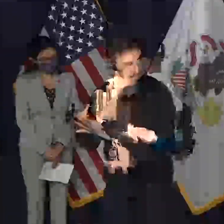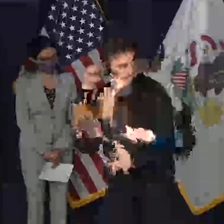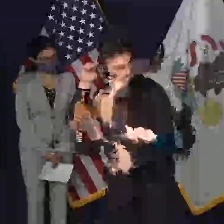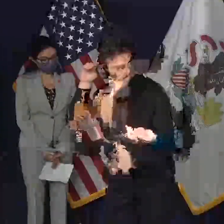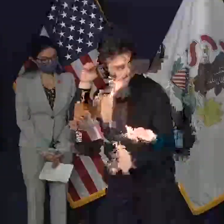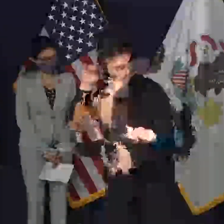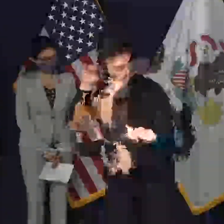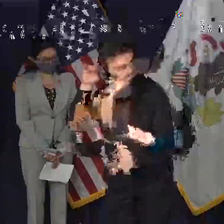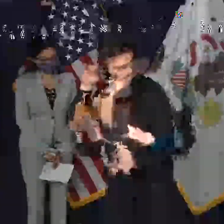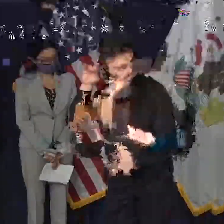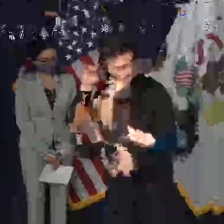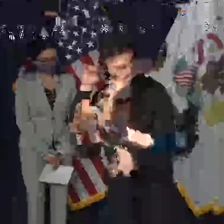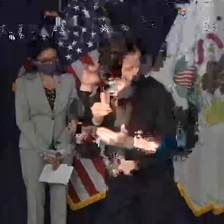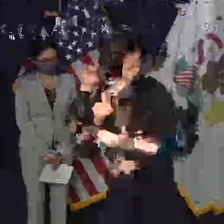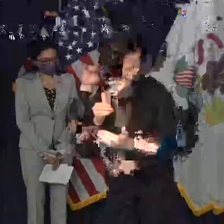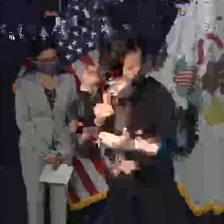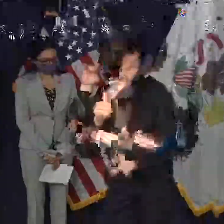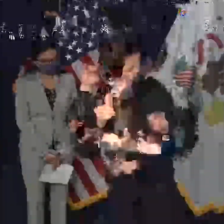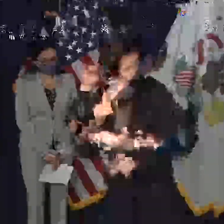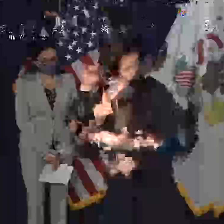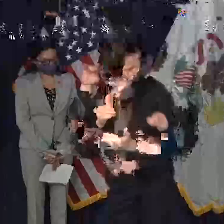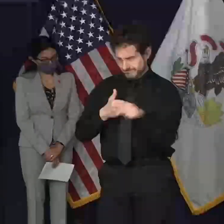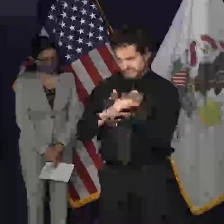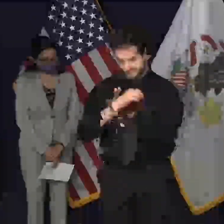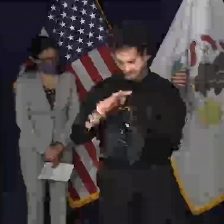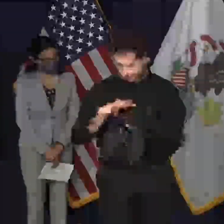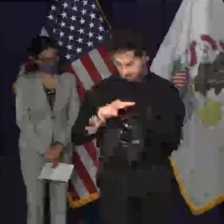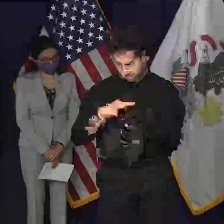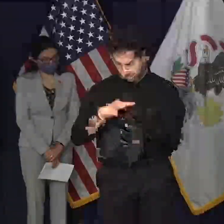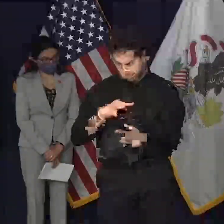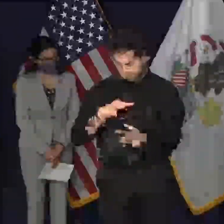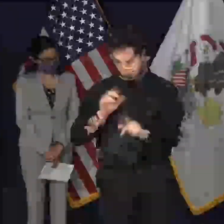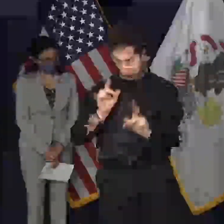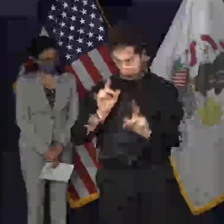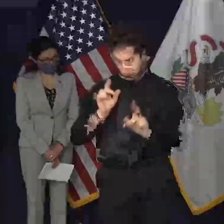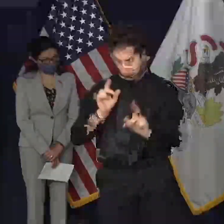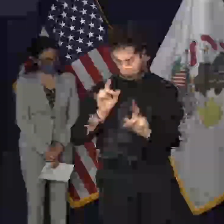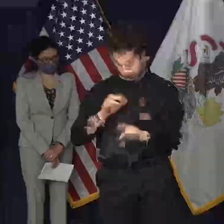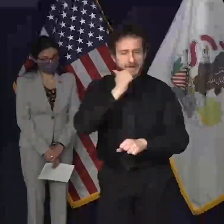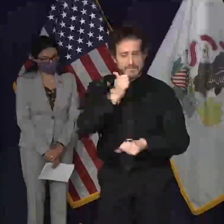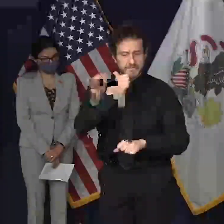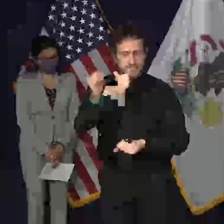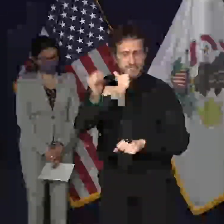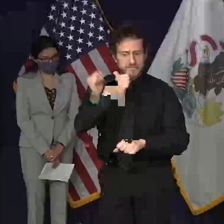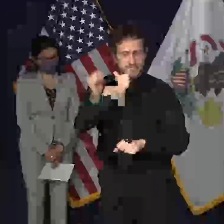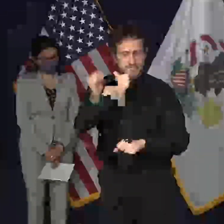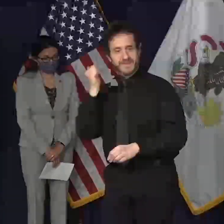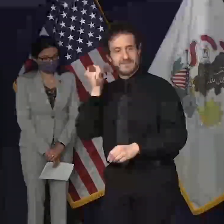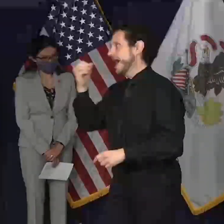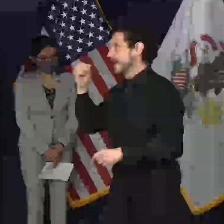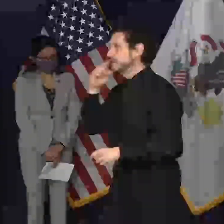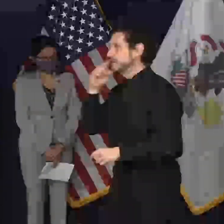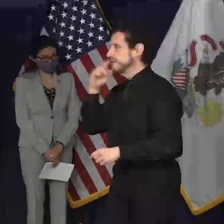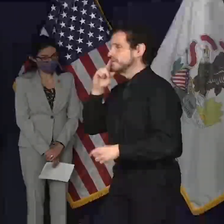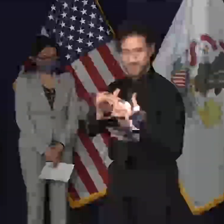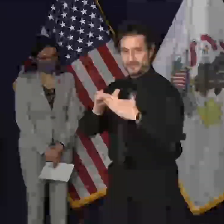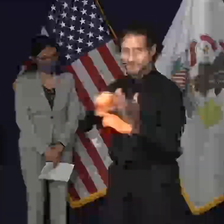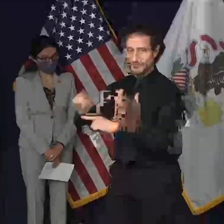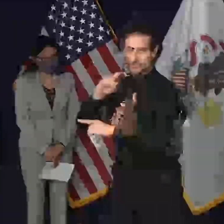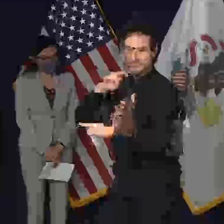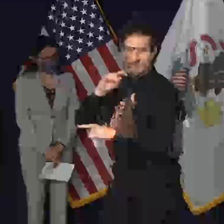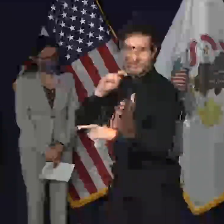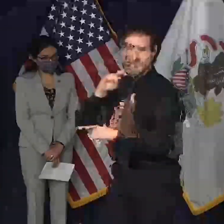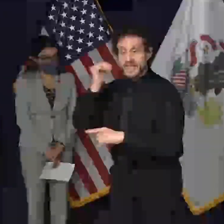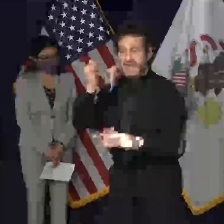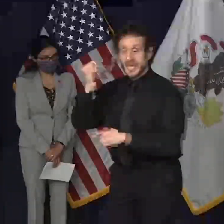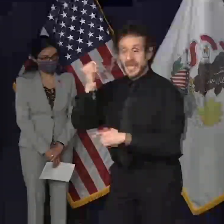People are going in and out every single day, and those people return to communities. So those facilities